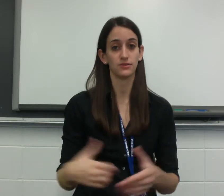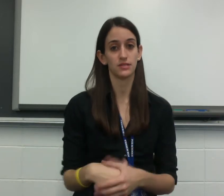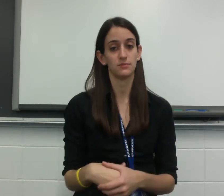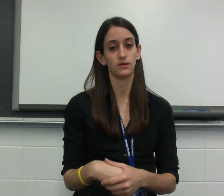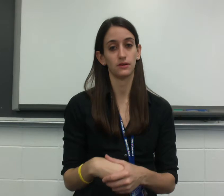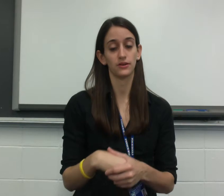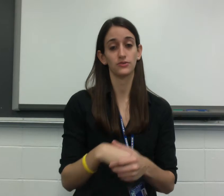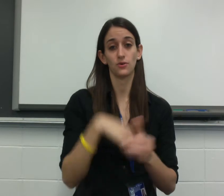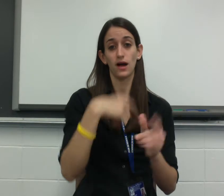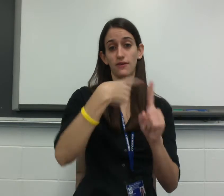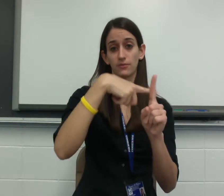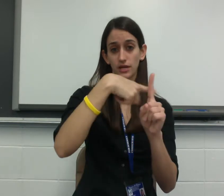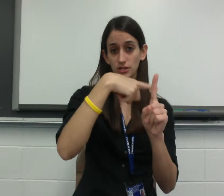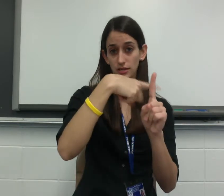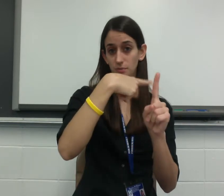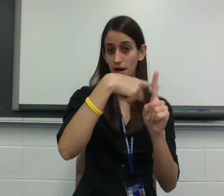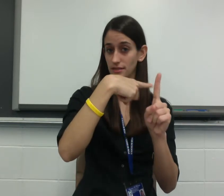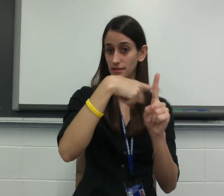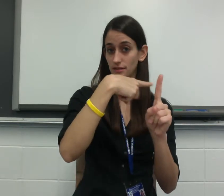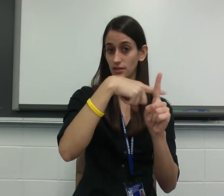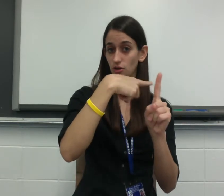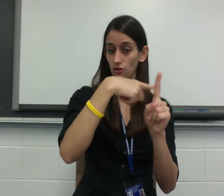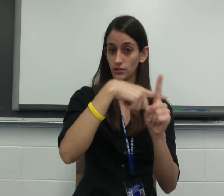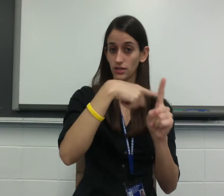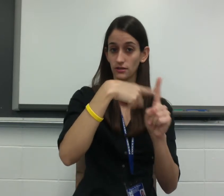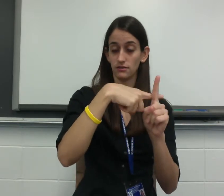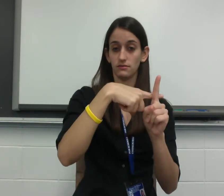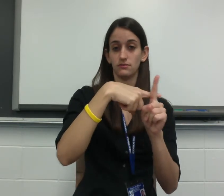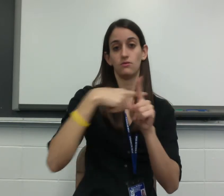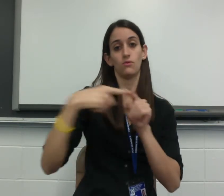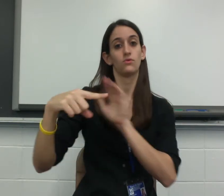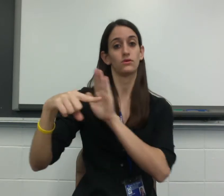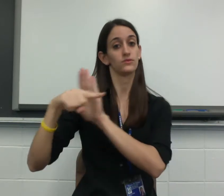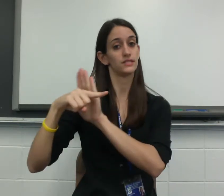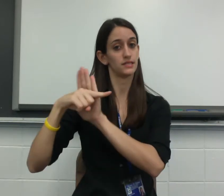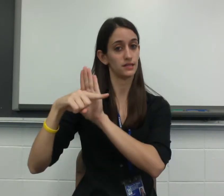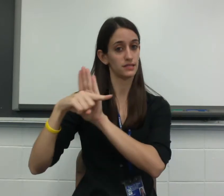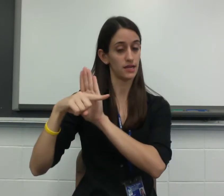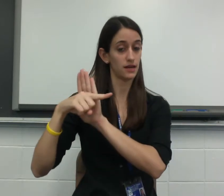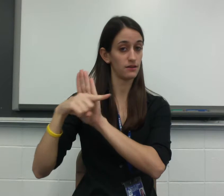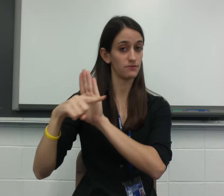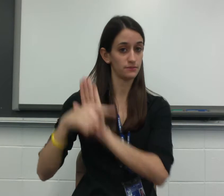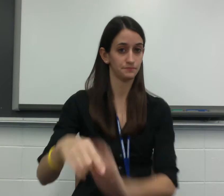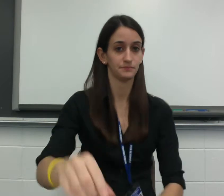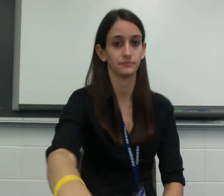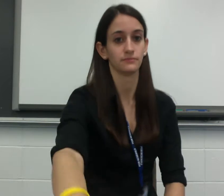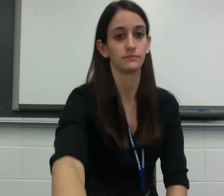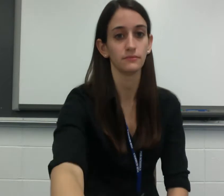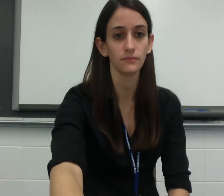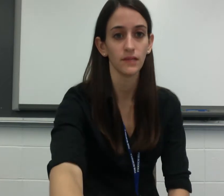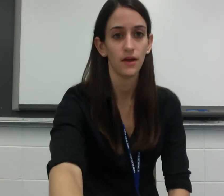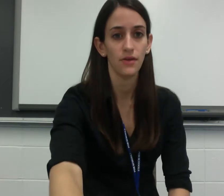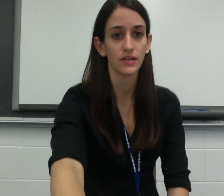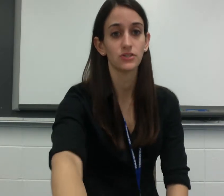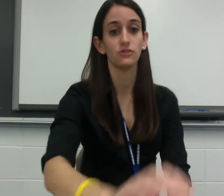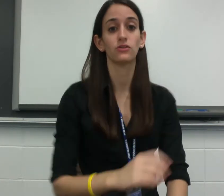to be clear. So affirmation, it's positive, it's encouraging, or resistant, it's negative. Things to look for